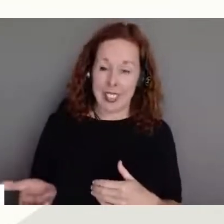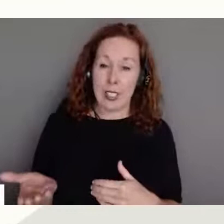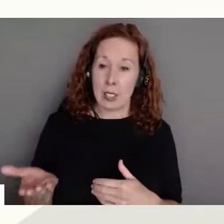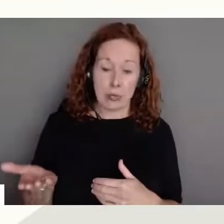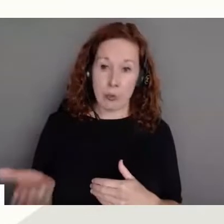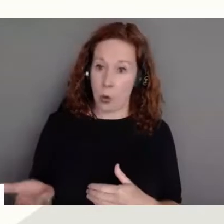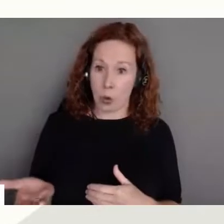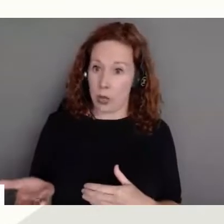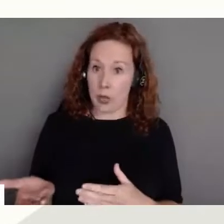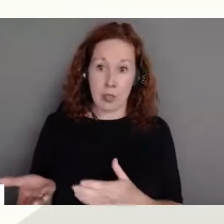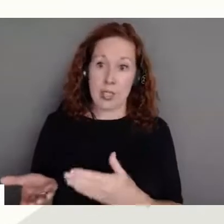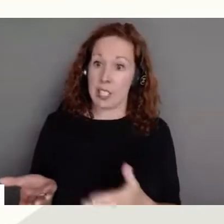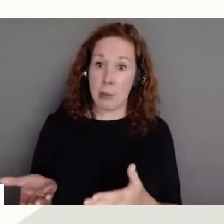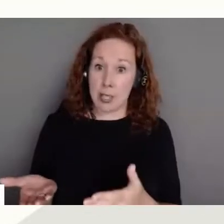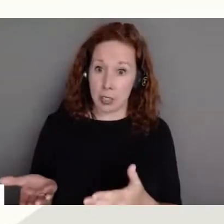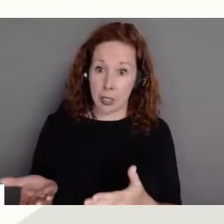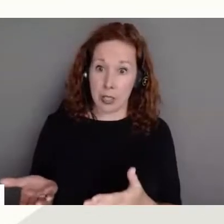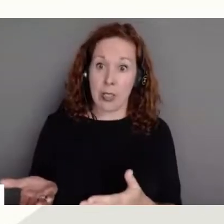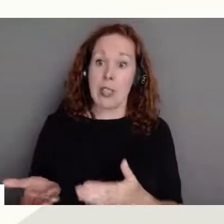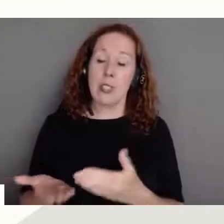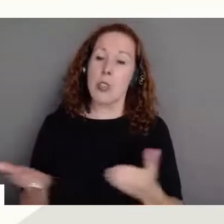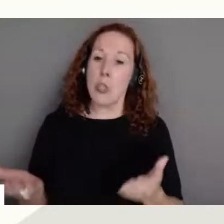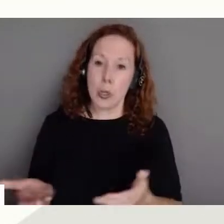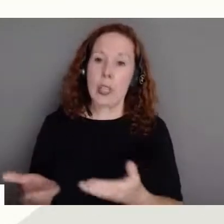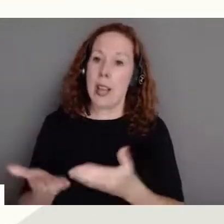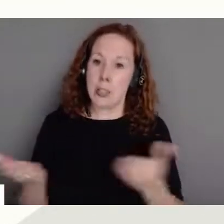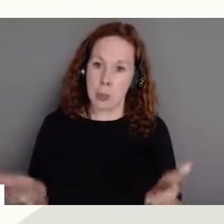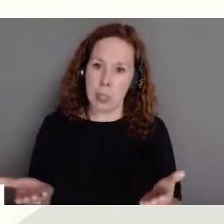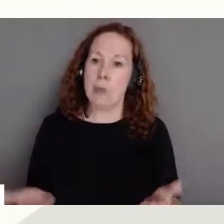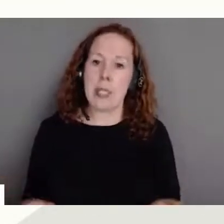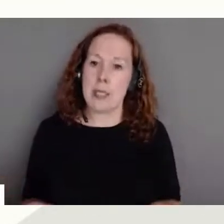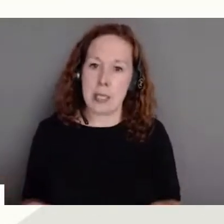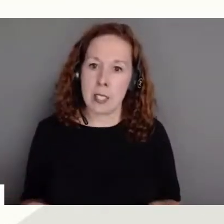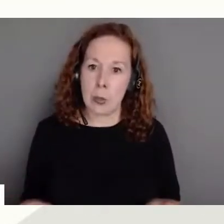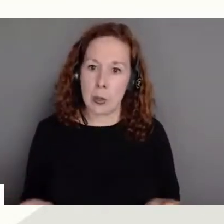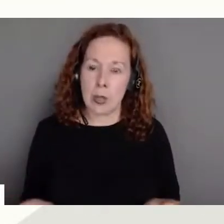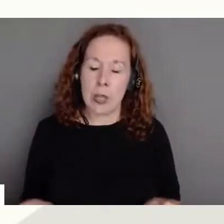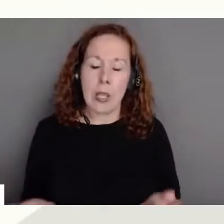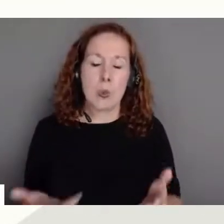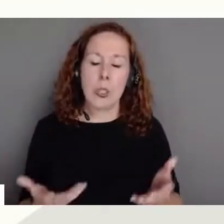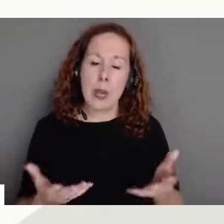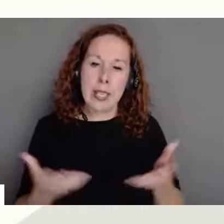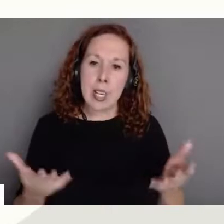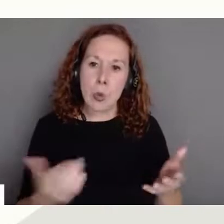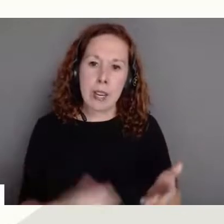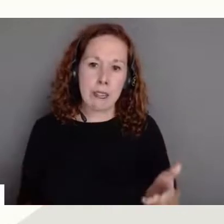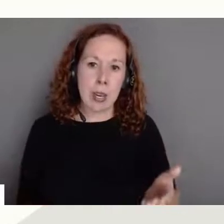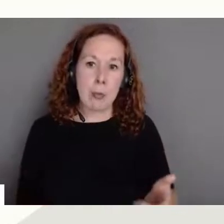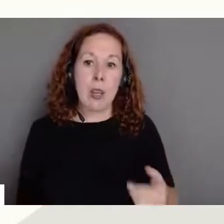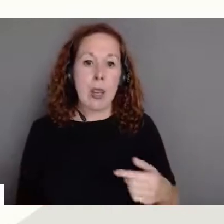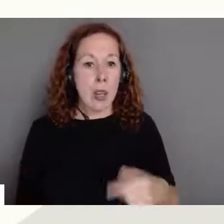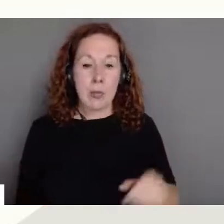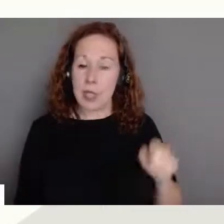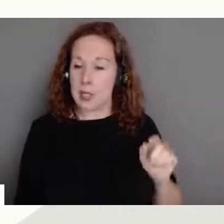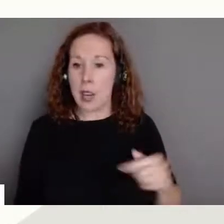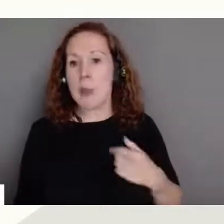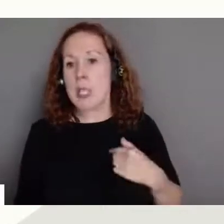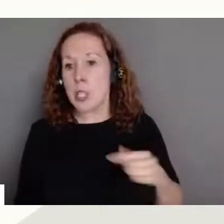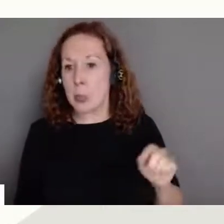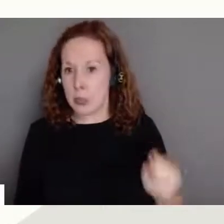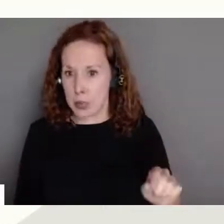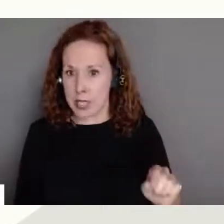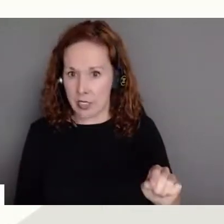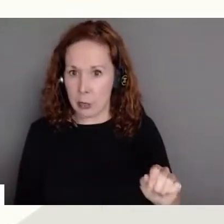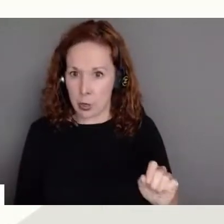interpreter Yeah. for the semester so Yeah. your classroom can be accessible." We're trying to get away from Awesome. this is